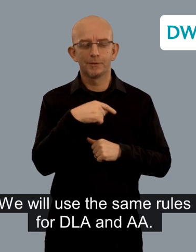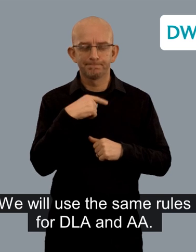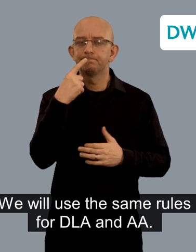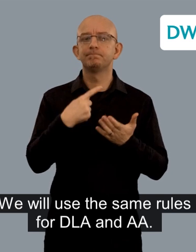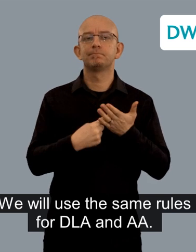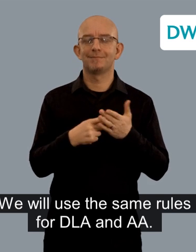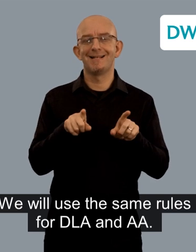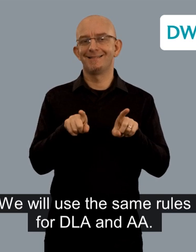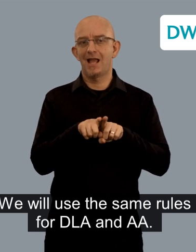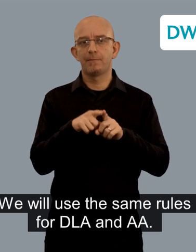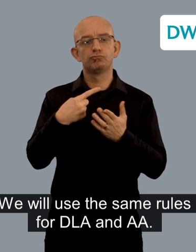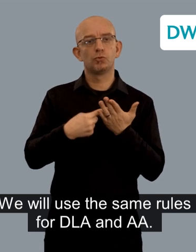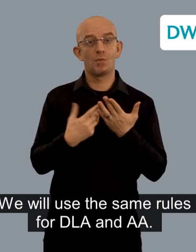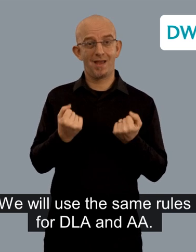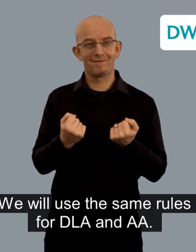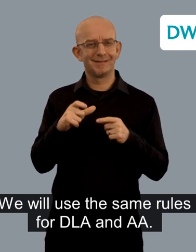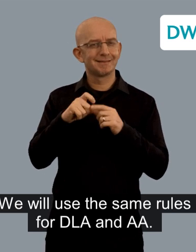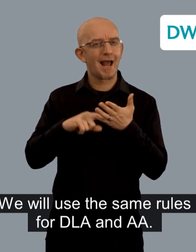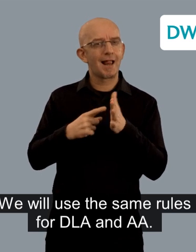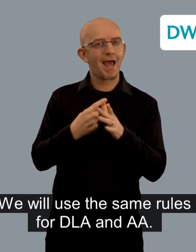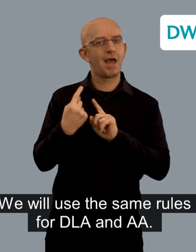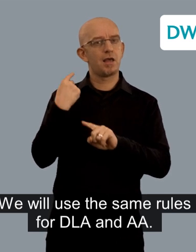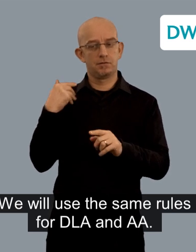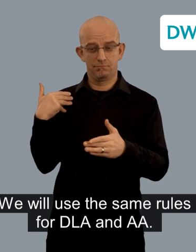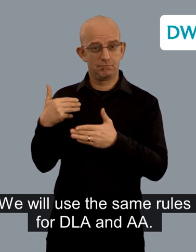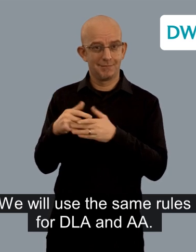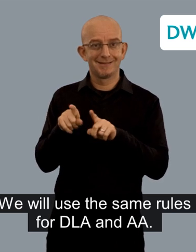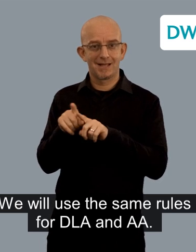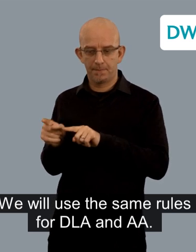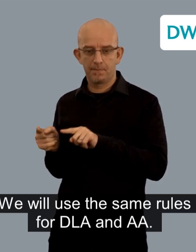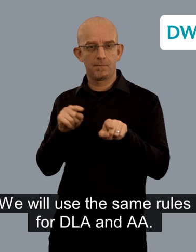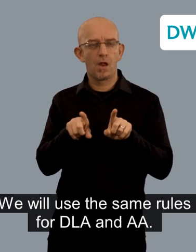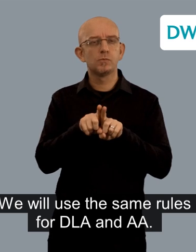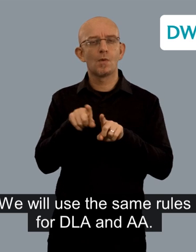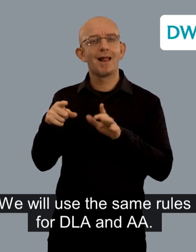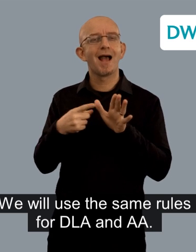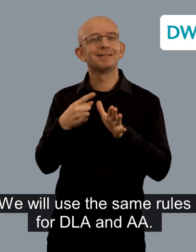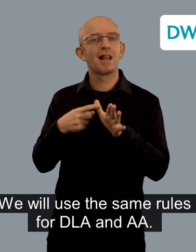We will use the same rules for DLA and AA.